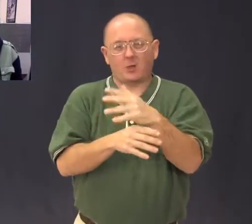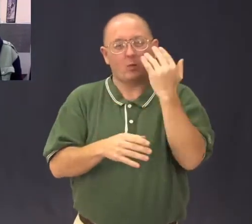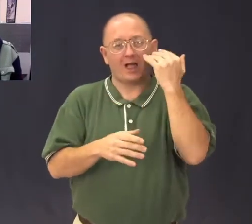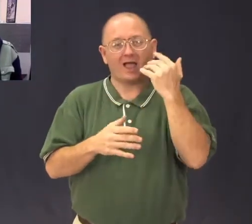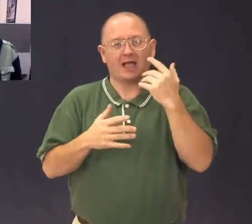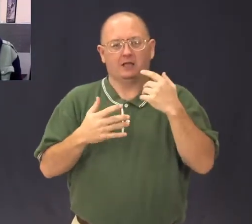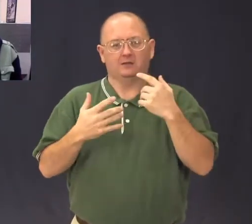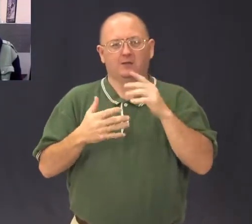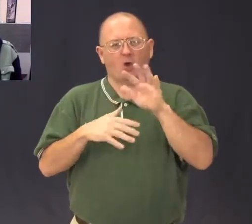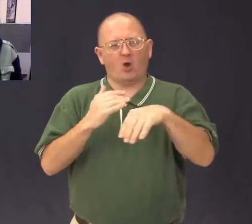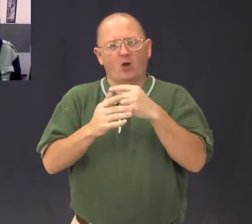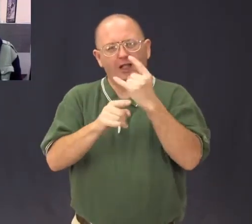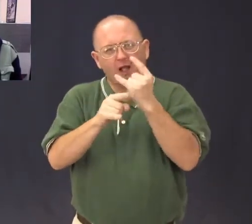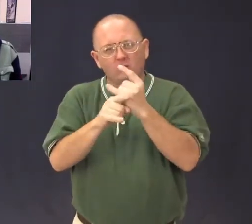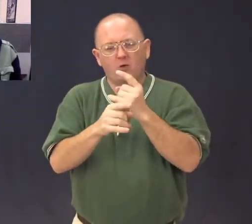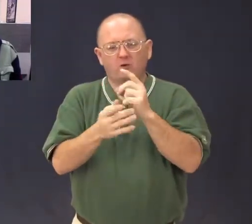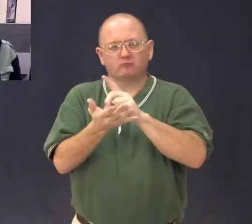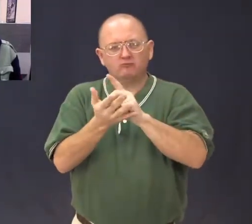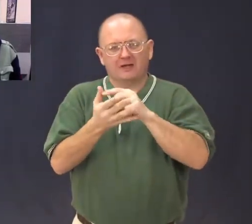would have to change the bed sheets every single night.